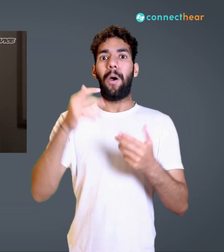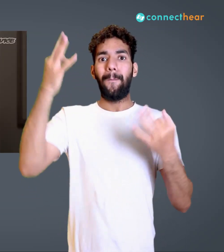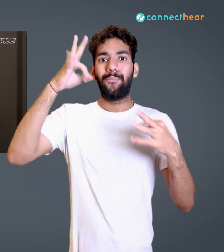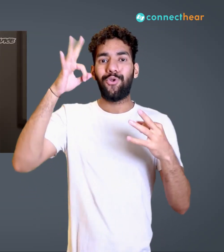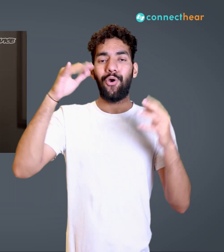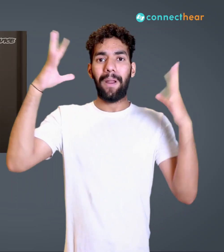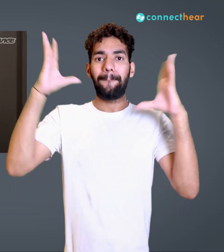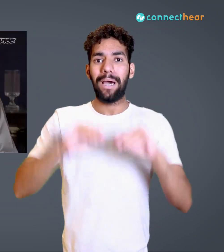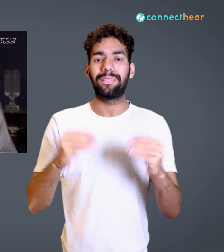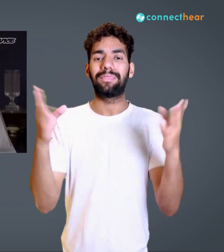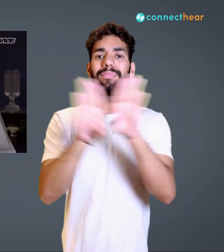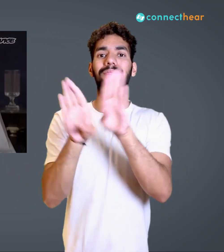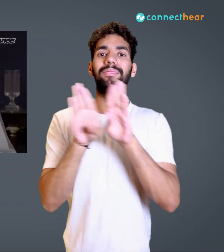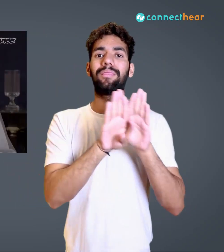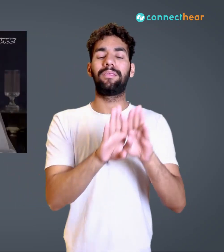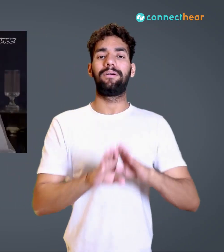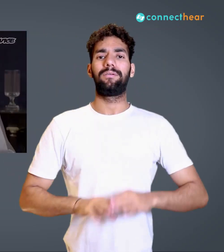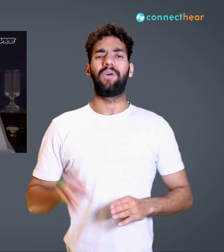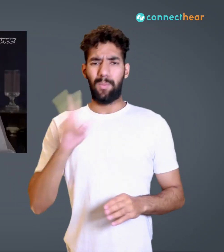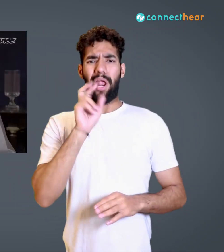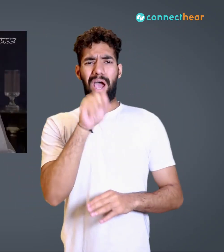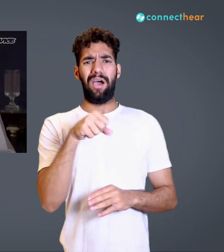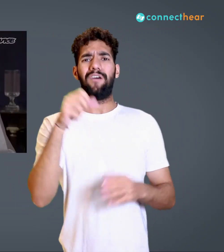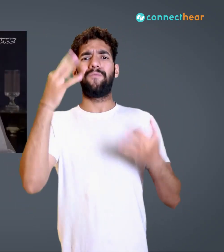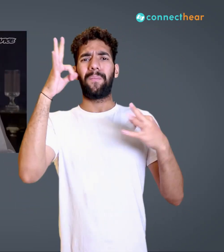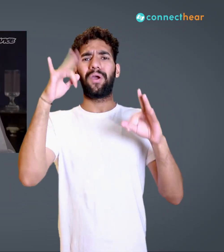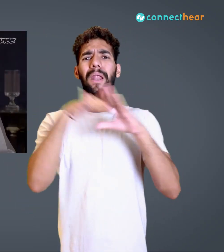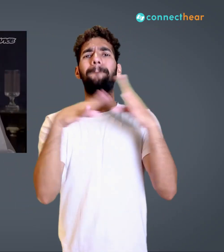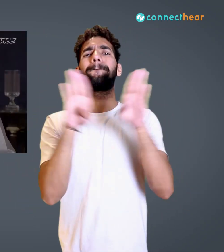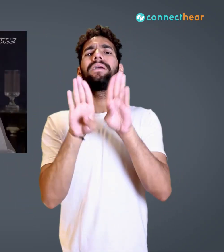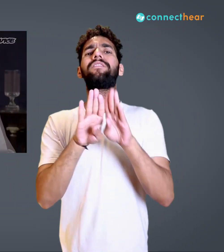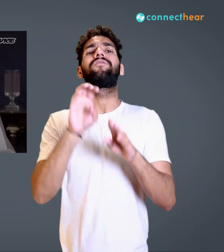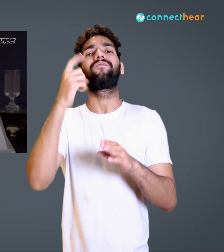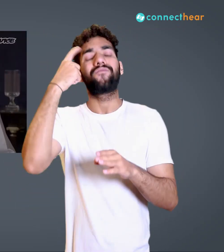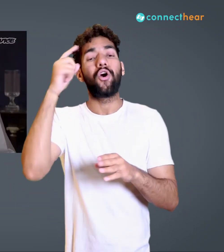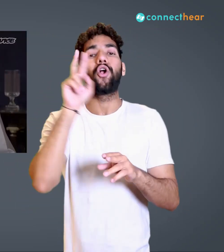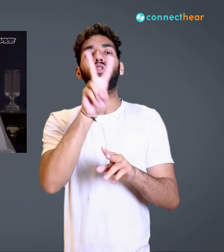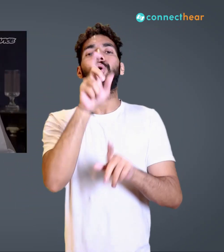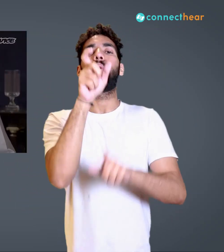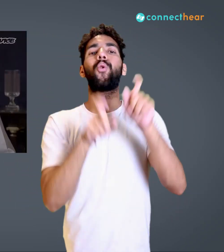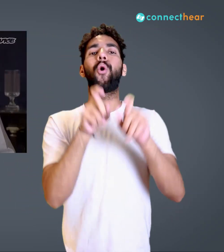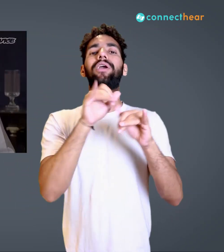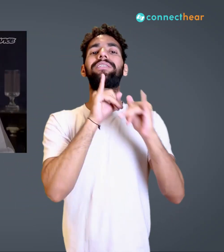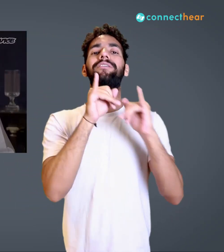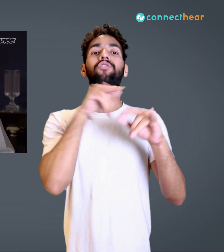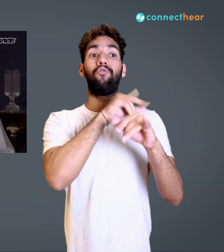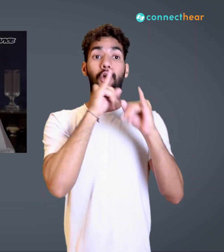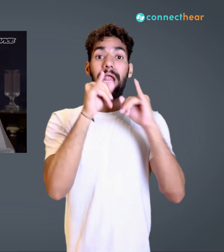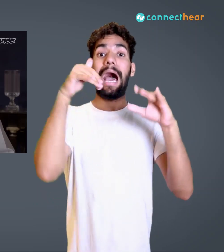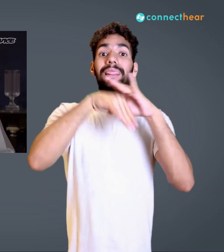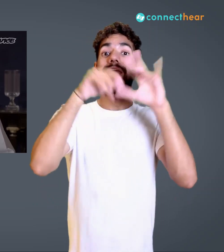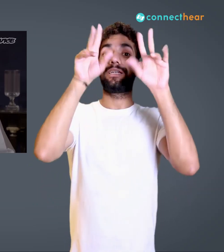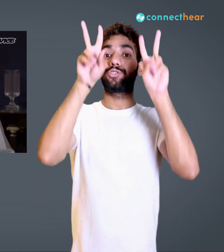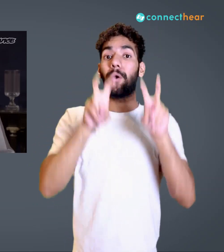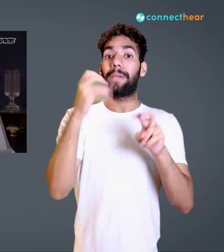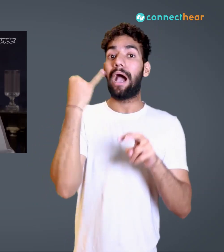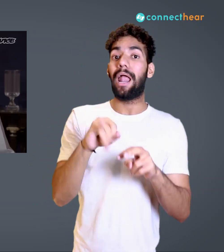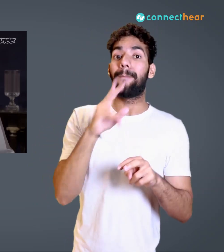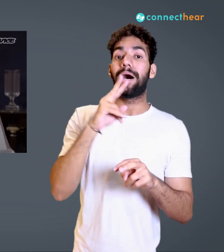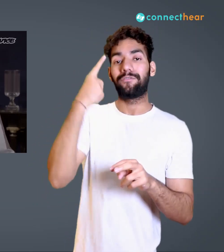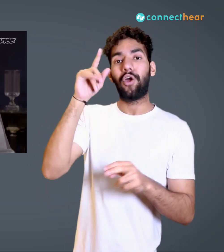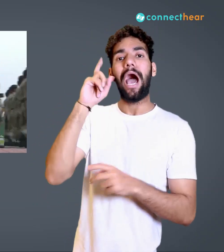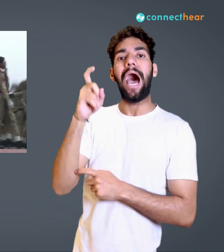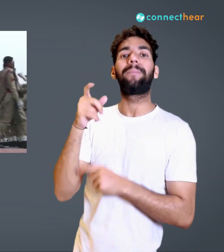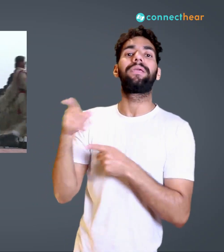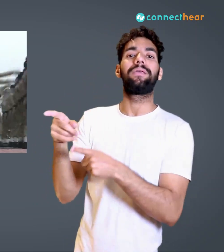shut down. Talk shows was shut down only on 2 people who apparently said something against the army, not